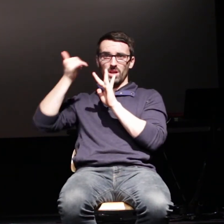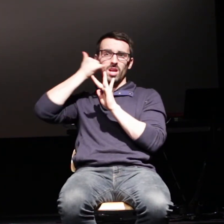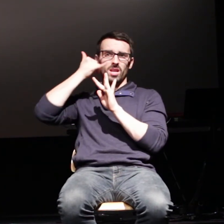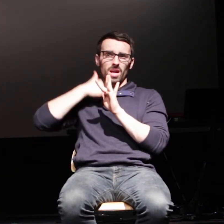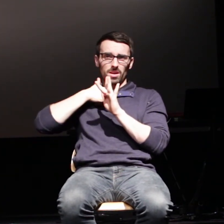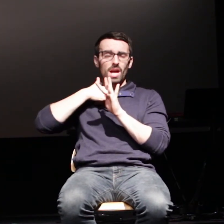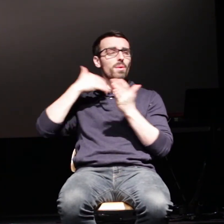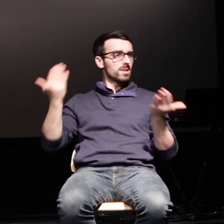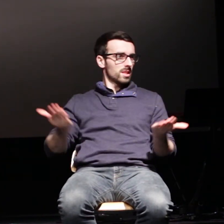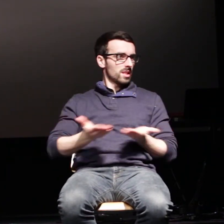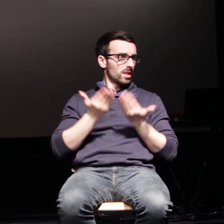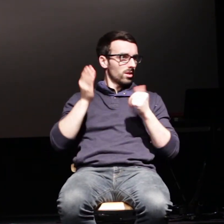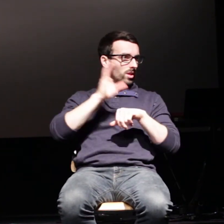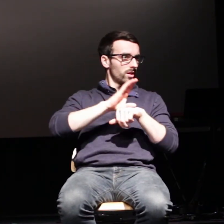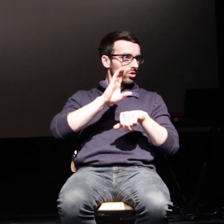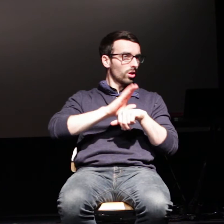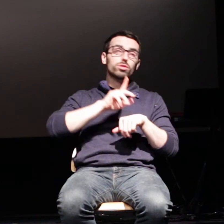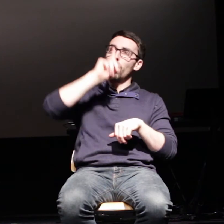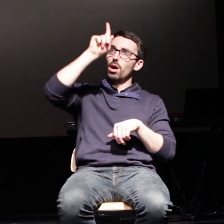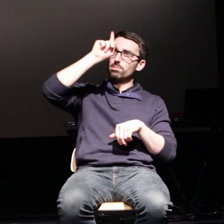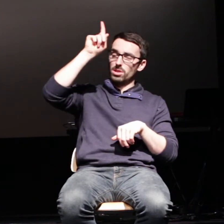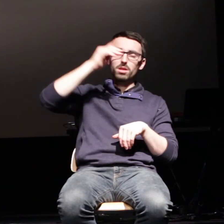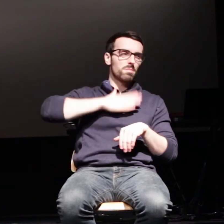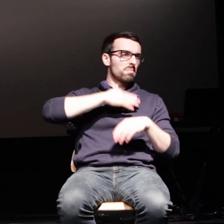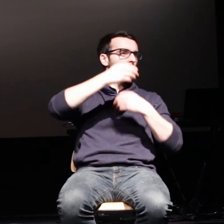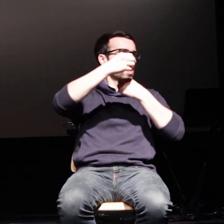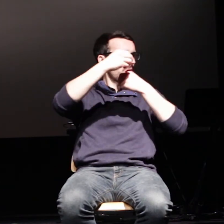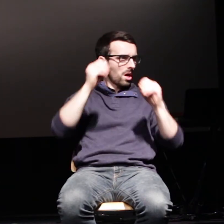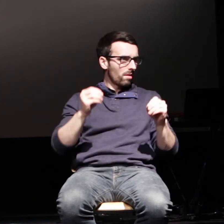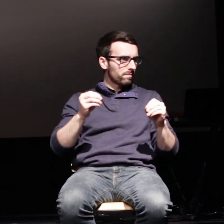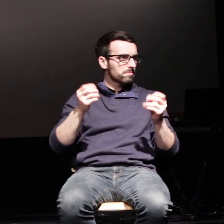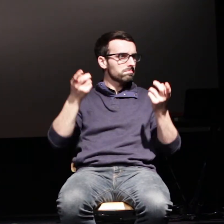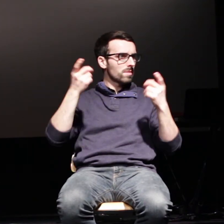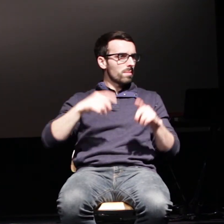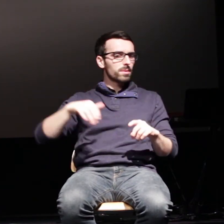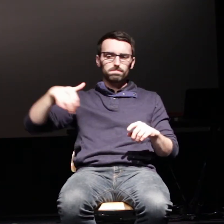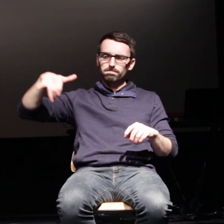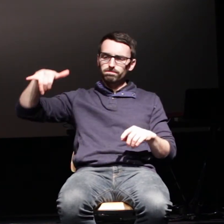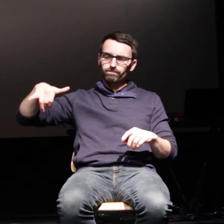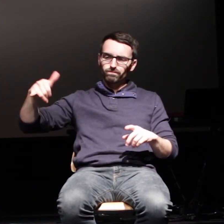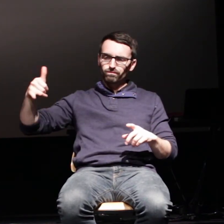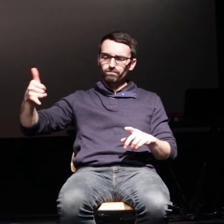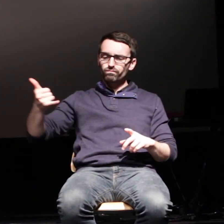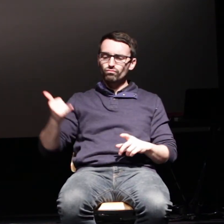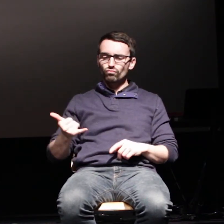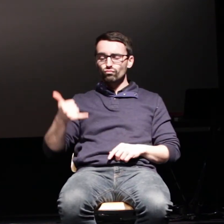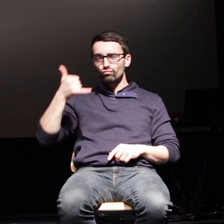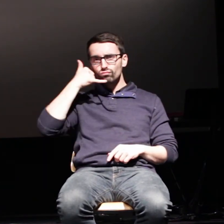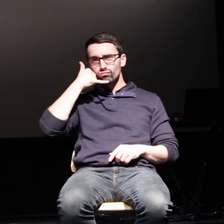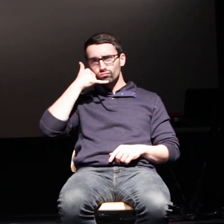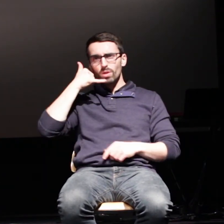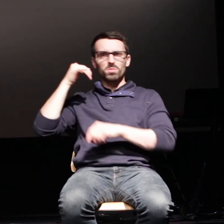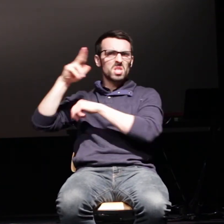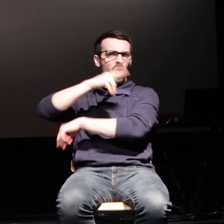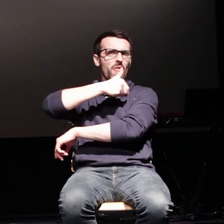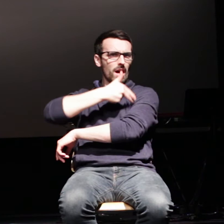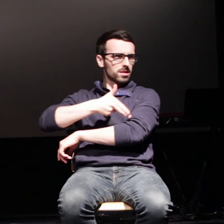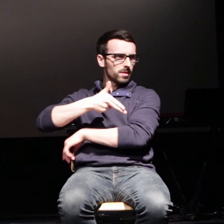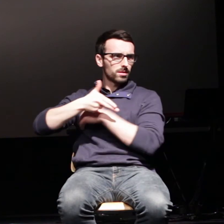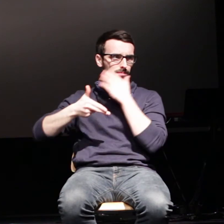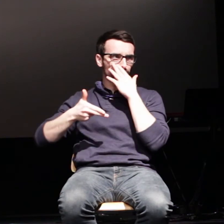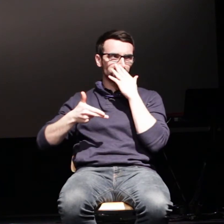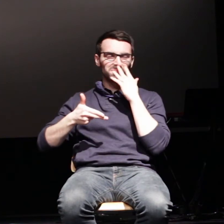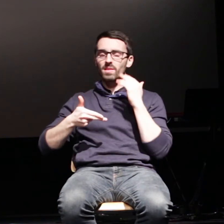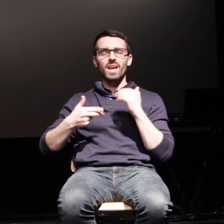my office upstairs and got this phone call. I could see on my phone it was the hospital. And so I answered it. I had been through a series